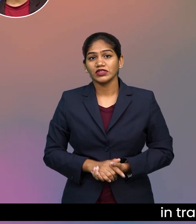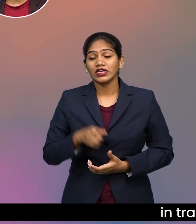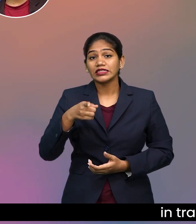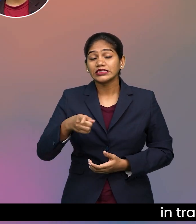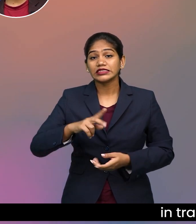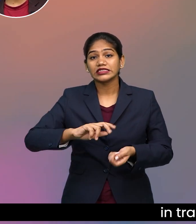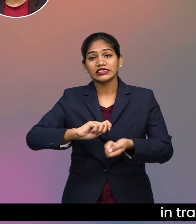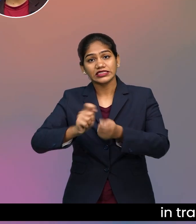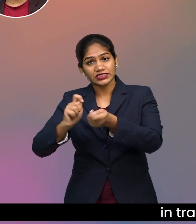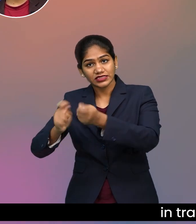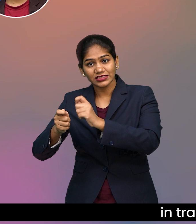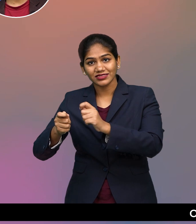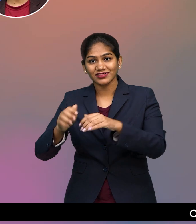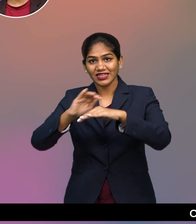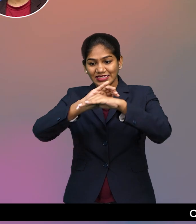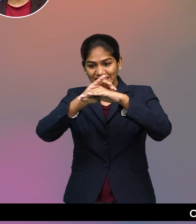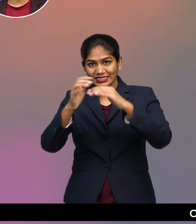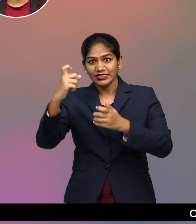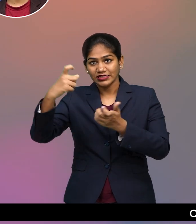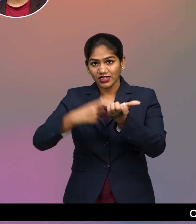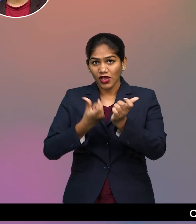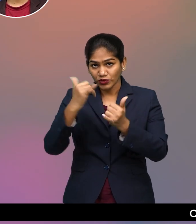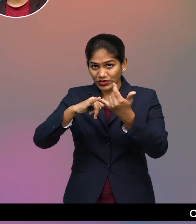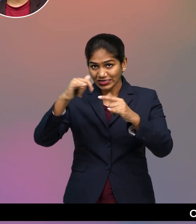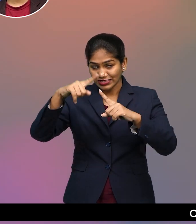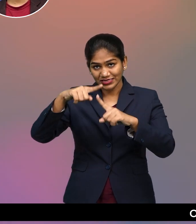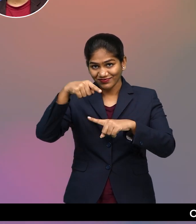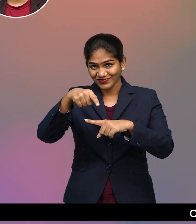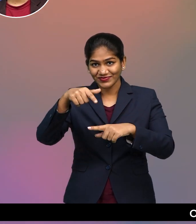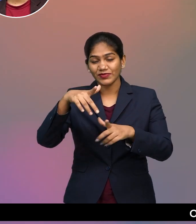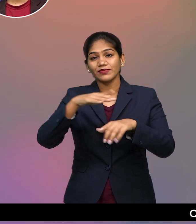in transforming the crust on which we live.